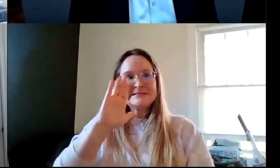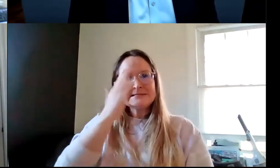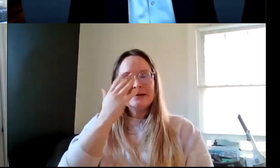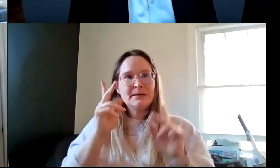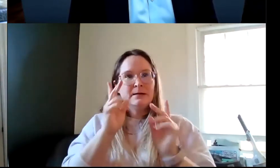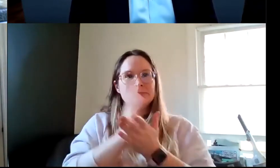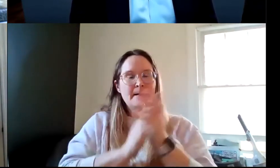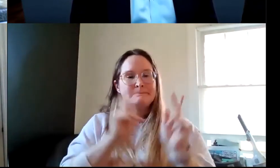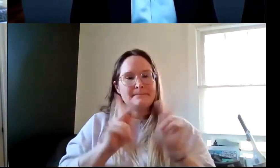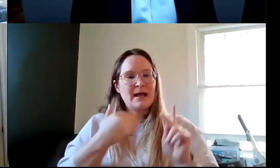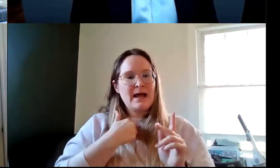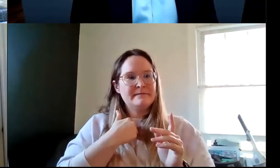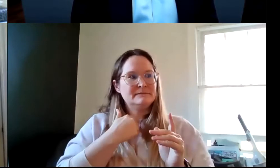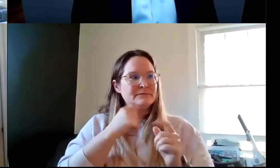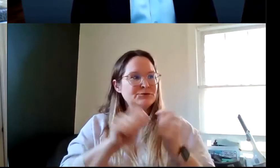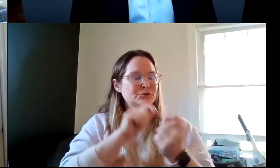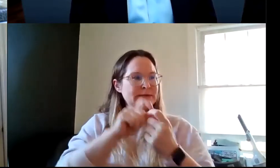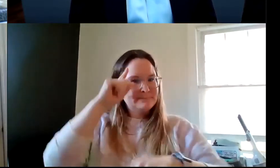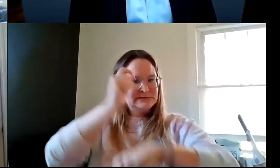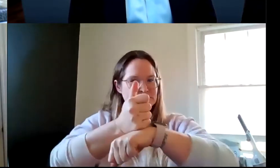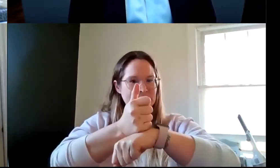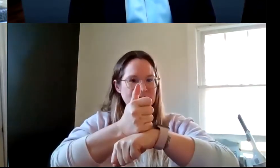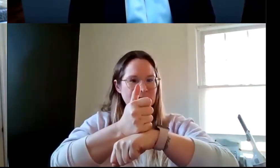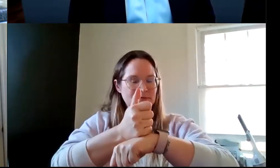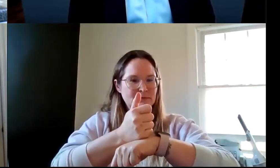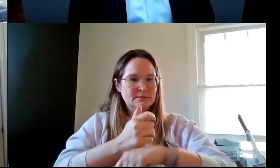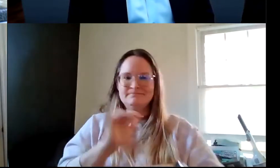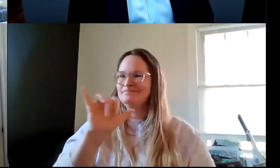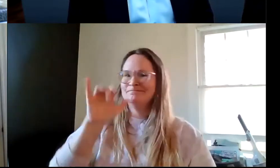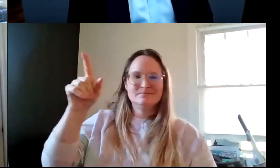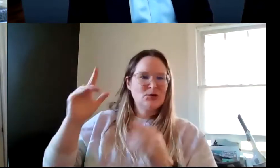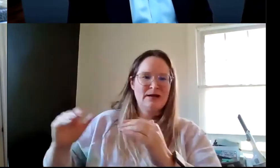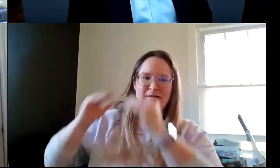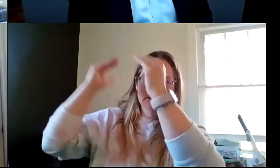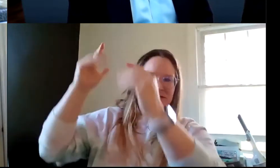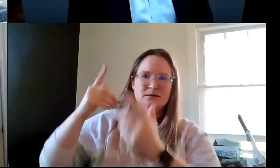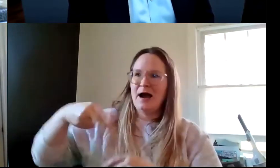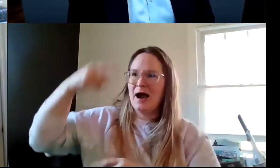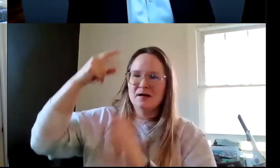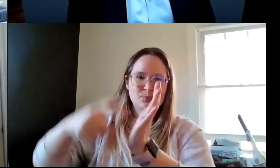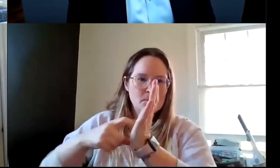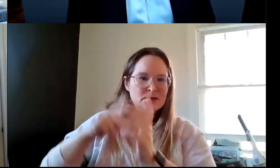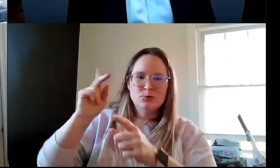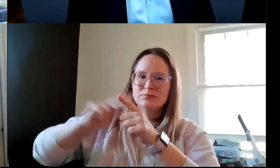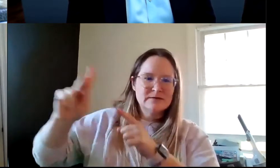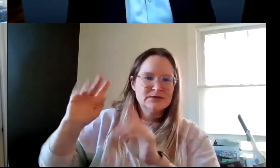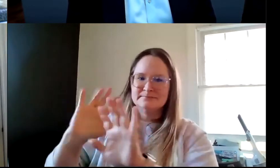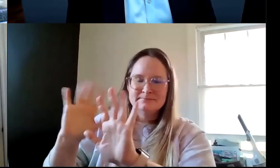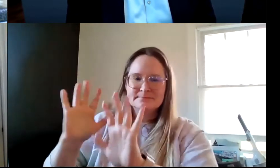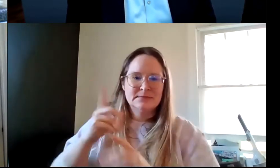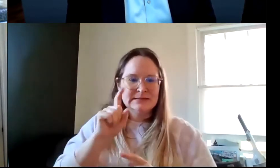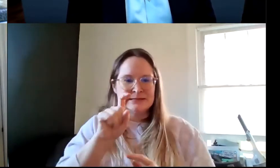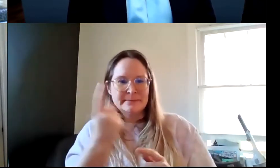having a lot of issues as well. So it seems that some people, you know, are really have a mindset that's not flexible or thinking